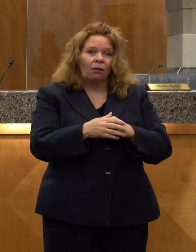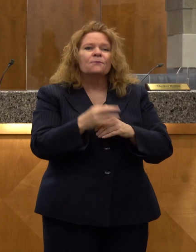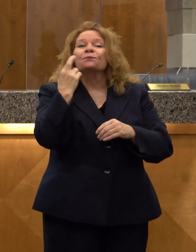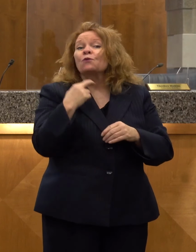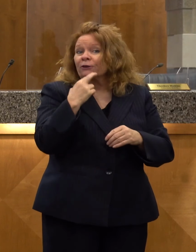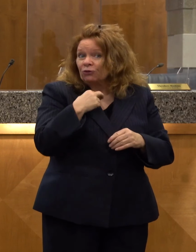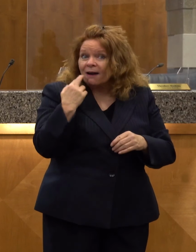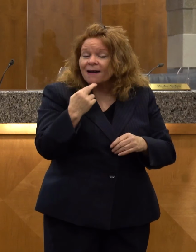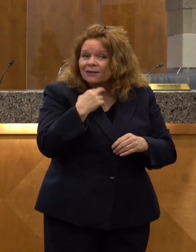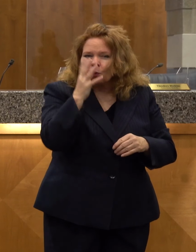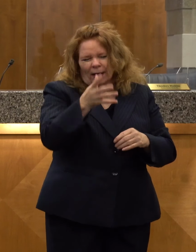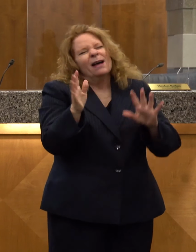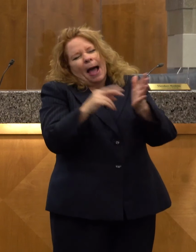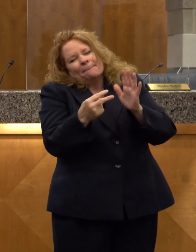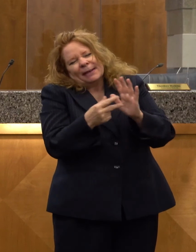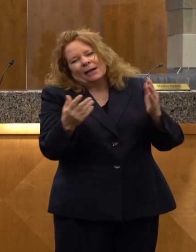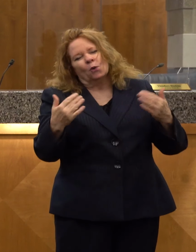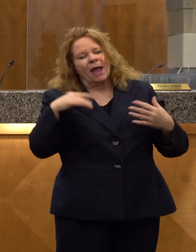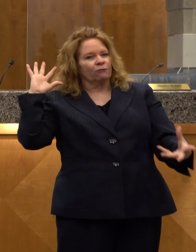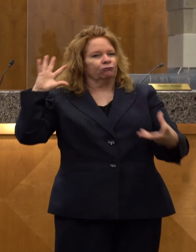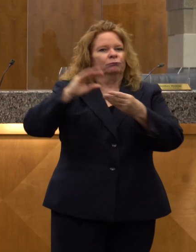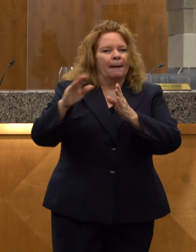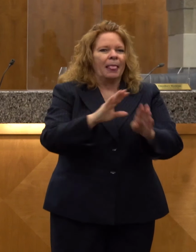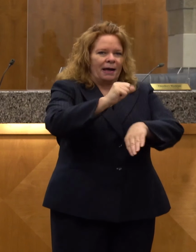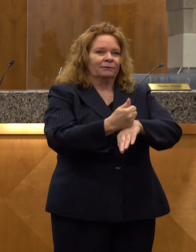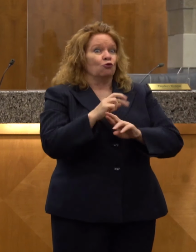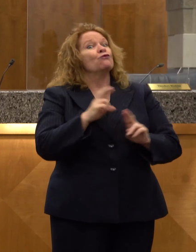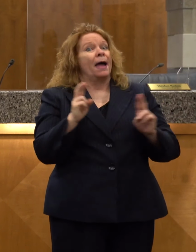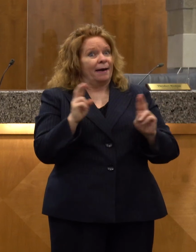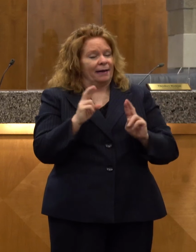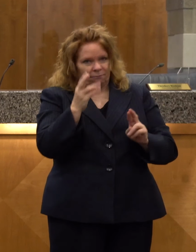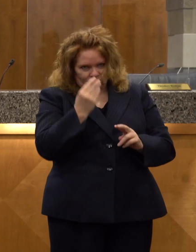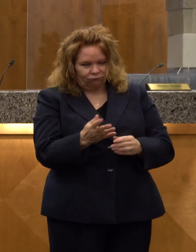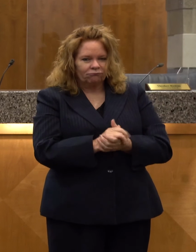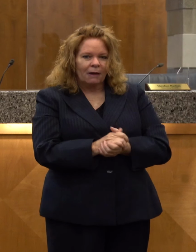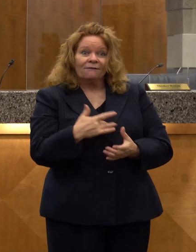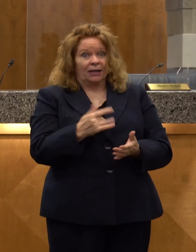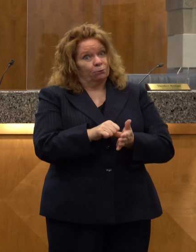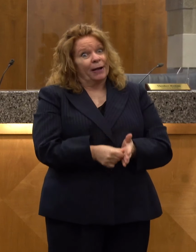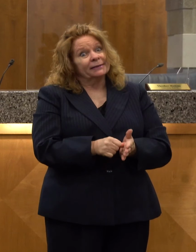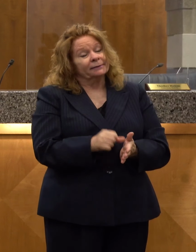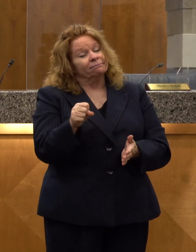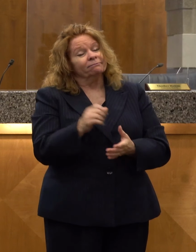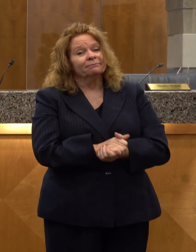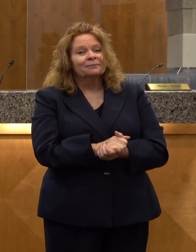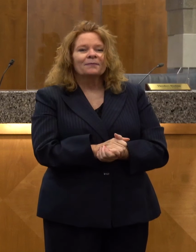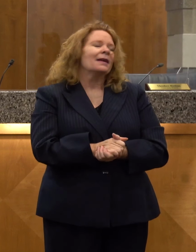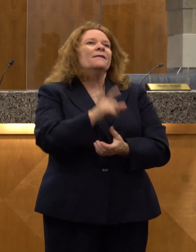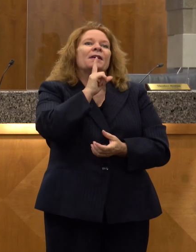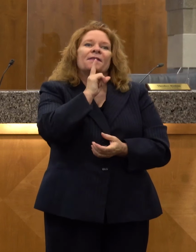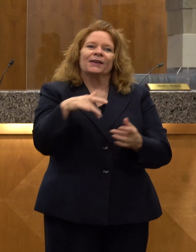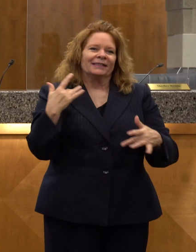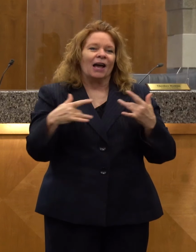restaurant. What I mean is that we got a comprehensive plan in place. I'm gonna impress on that also. So I'm very, very excited. It's gonna